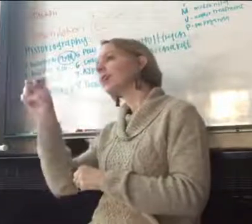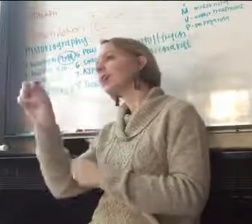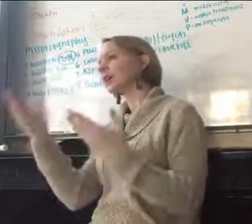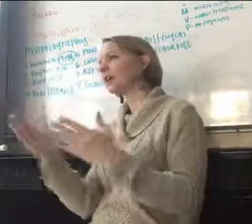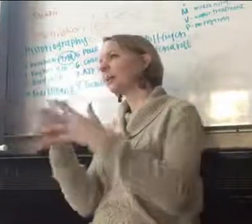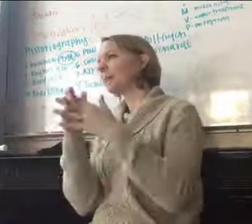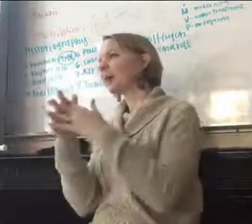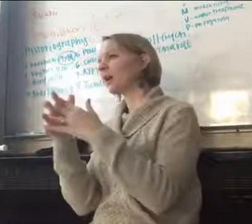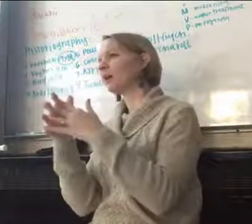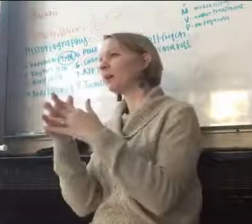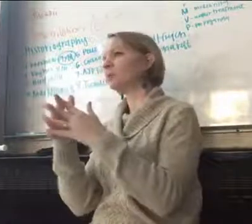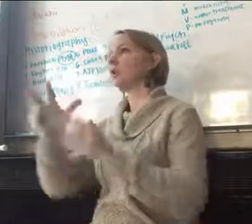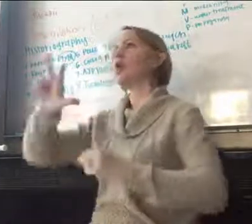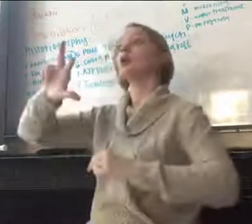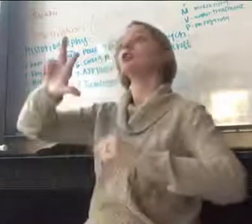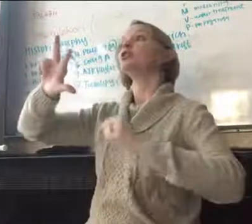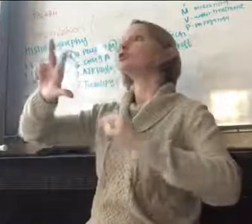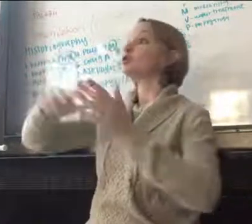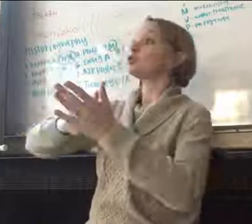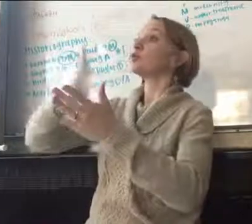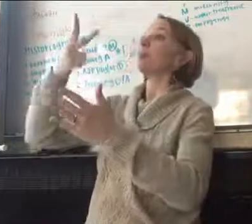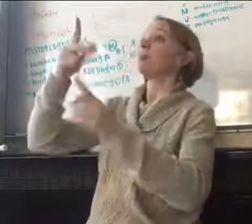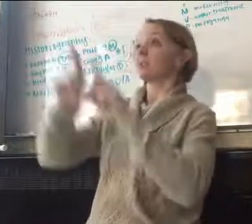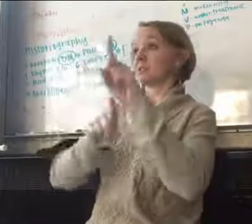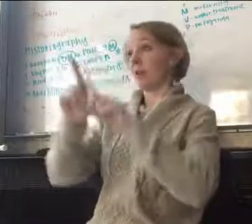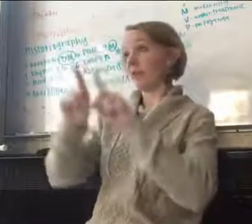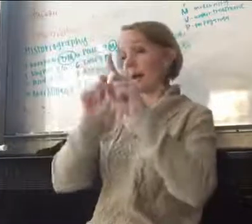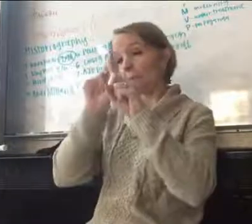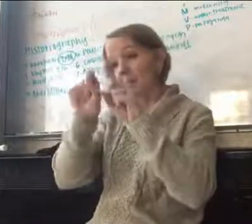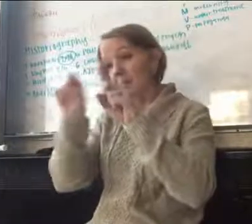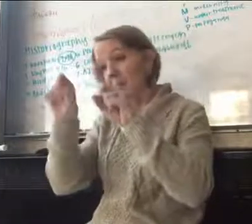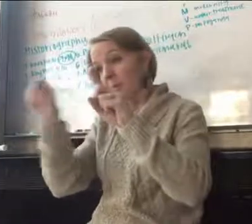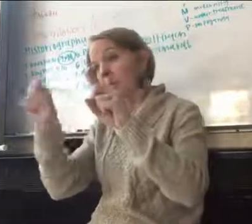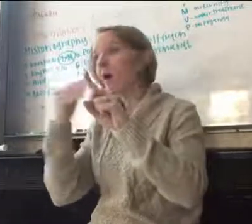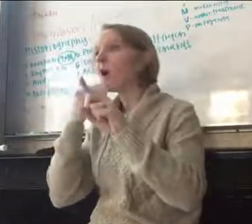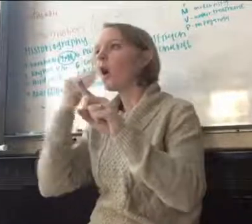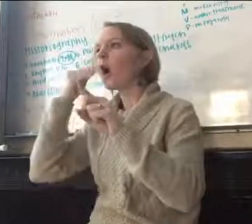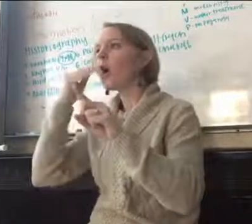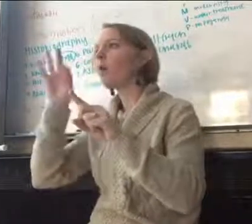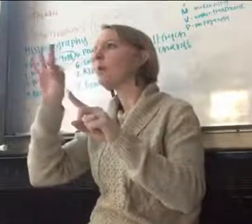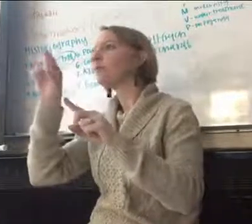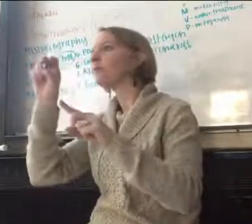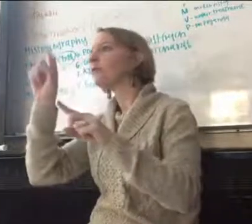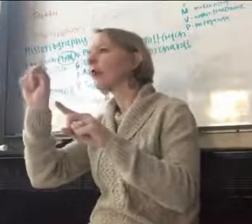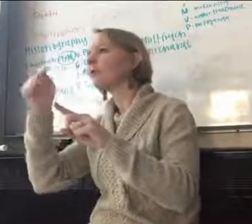star this section that says home front of World War I.